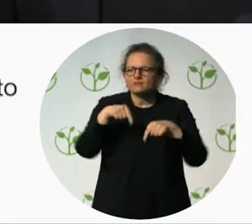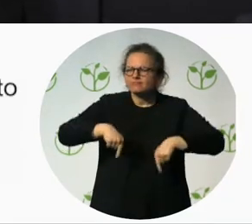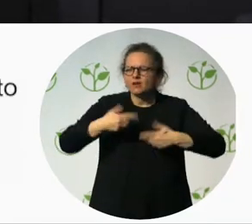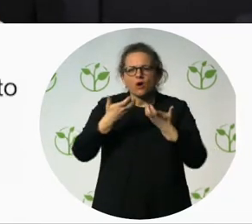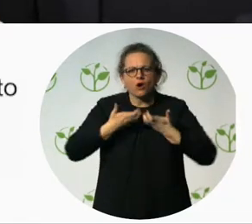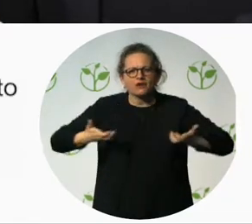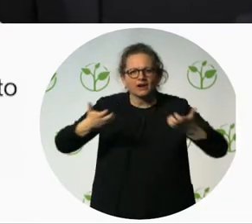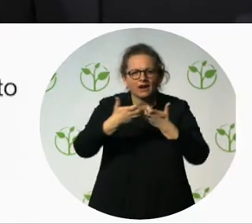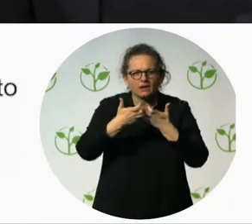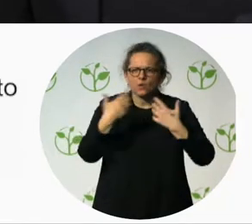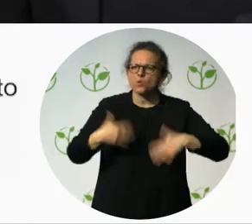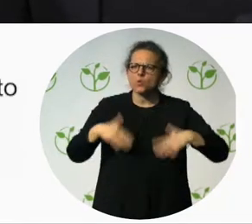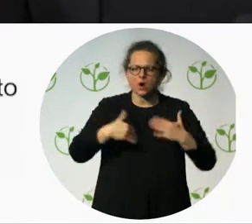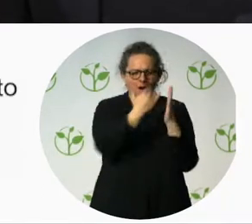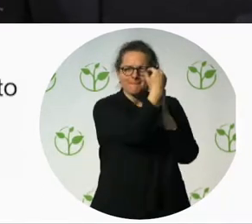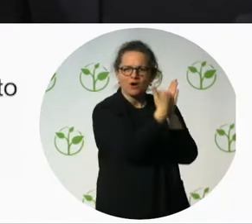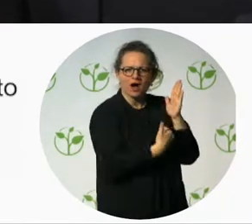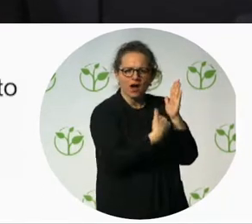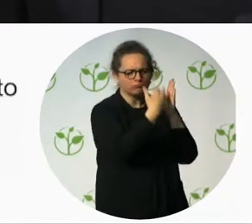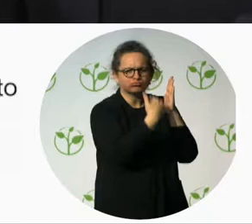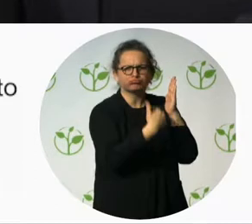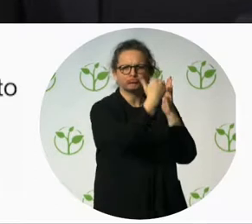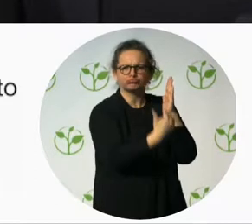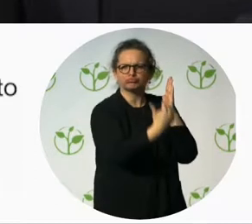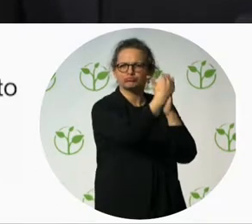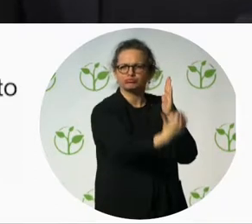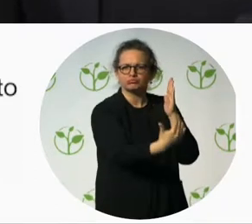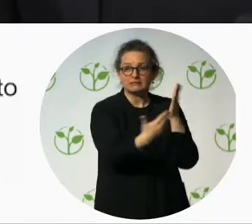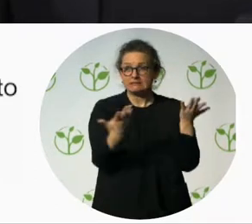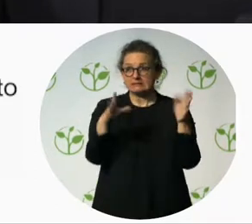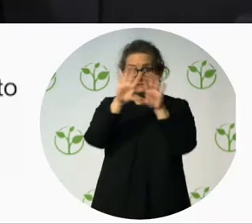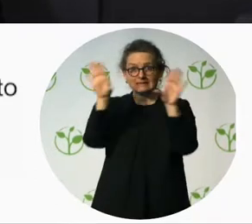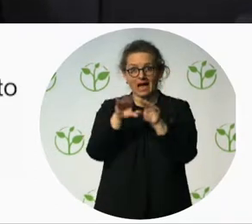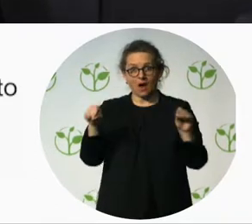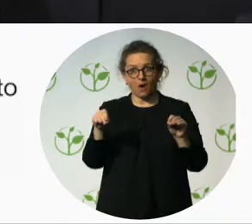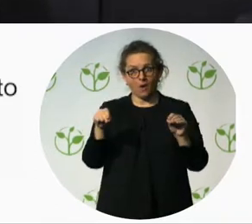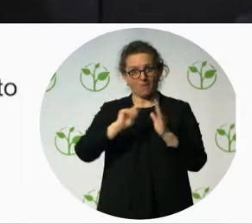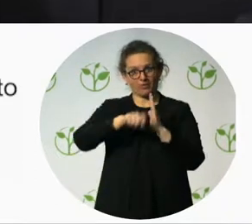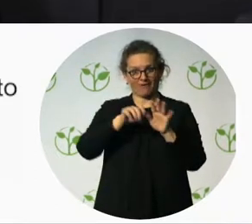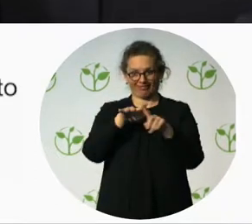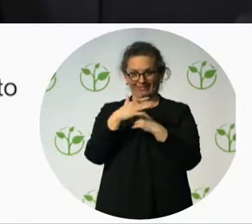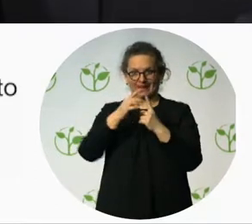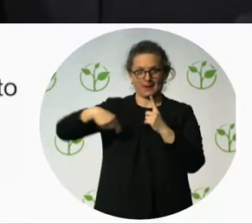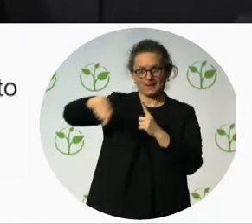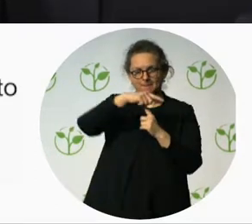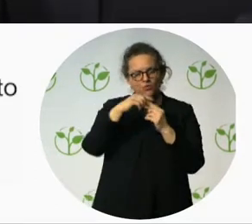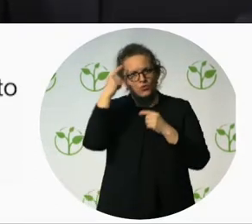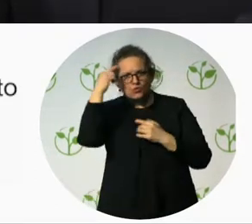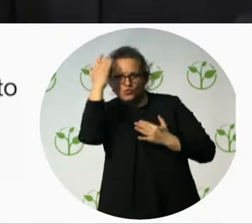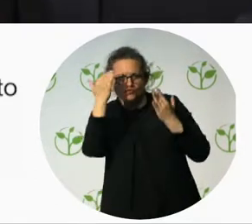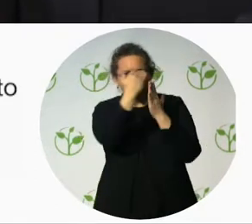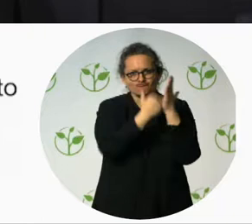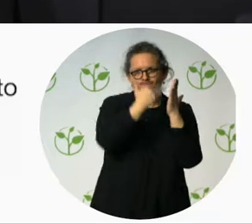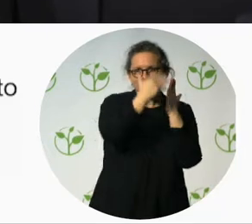amazing. Now, we have a great quick whip of a start for day two at Zero. And it